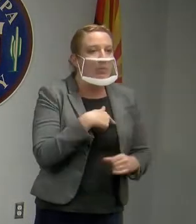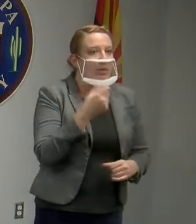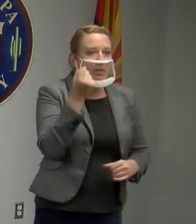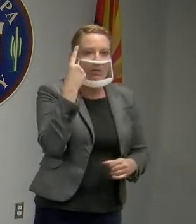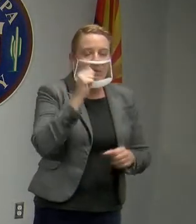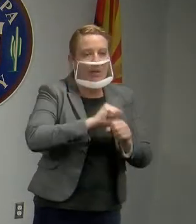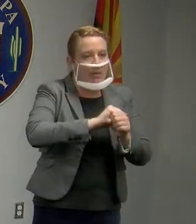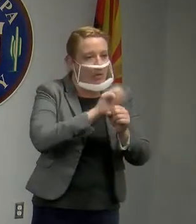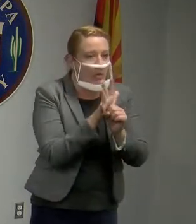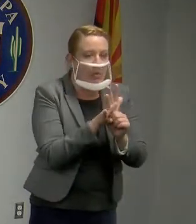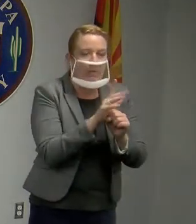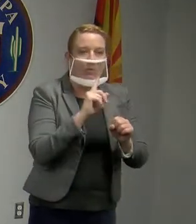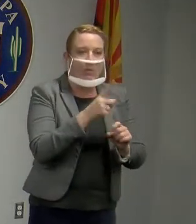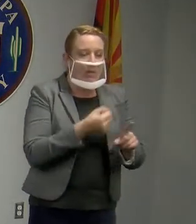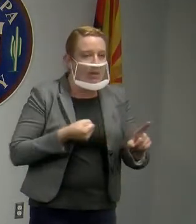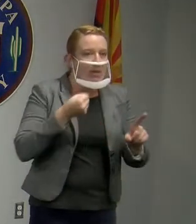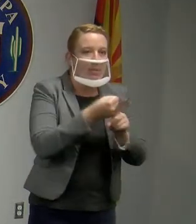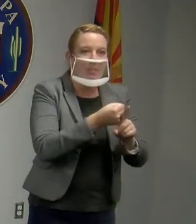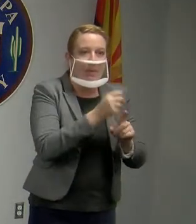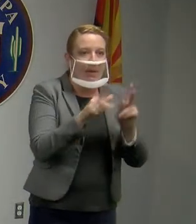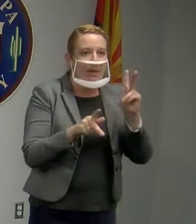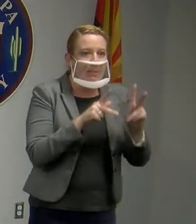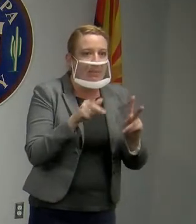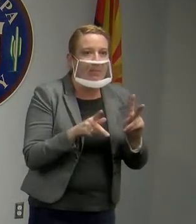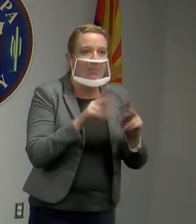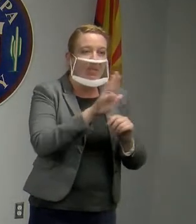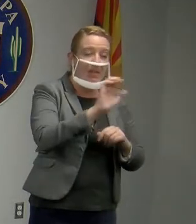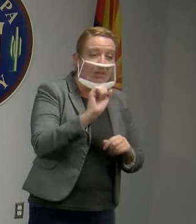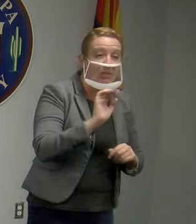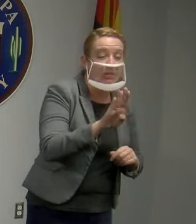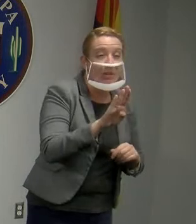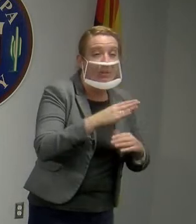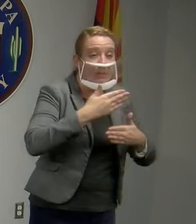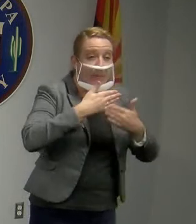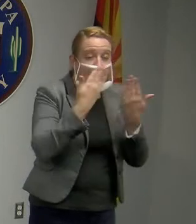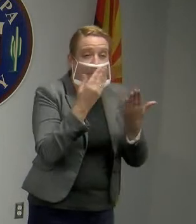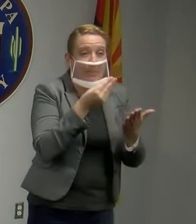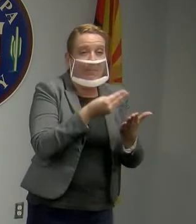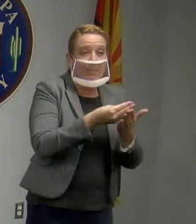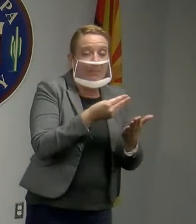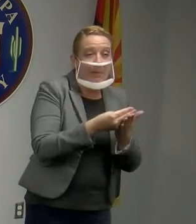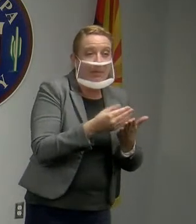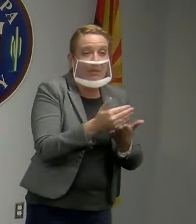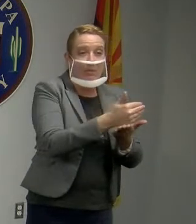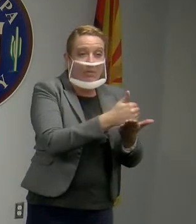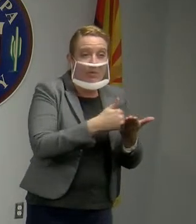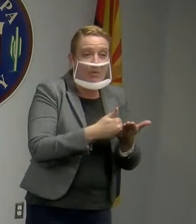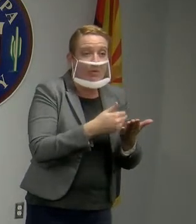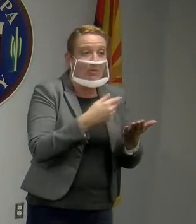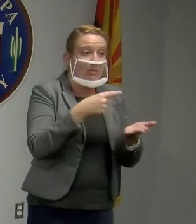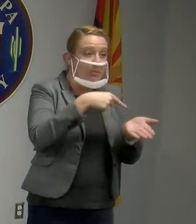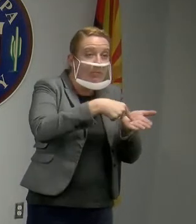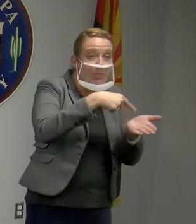personal impact of the COVID-19 crisis on so many of our county residents. We also are aware of